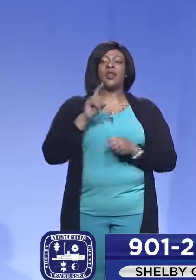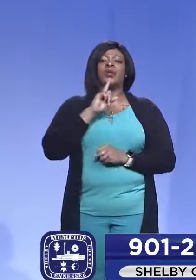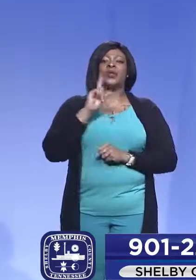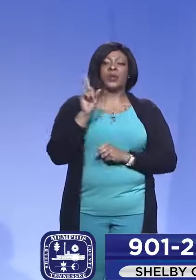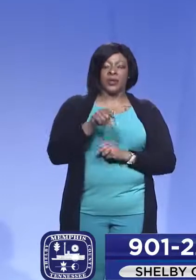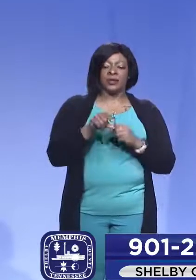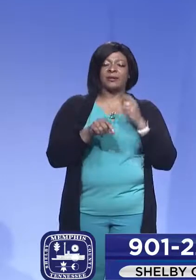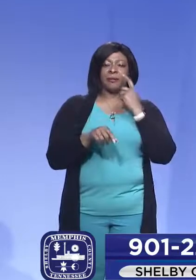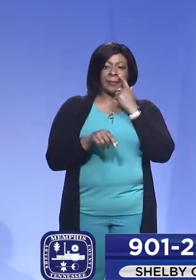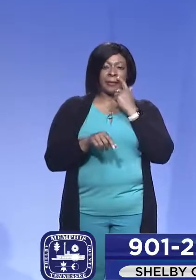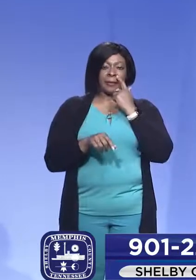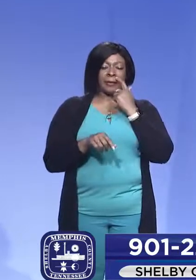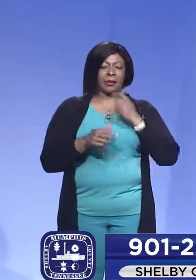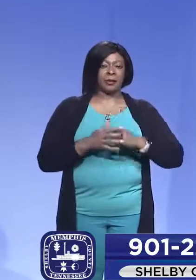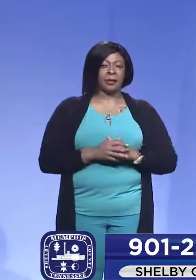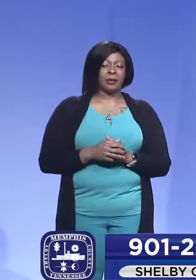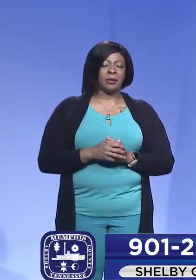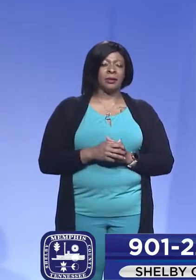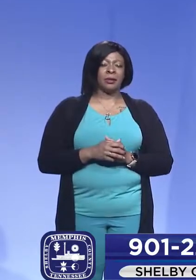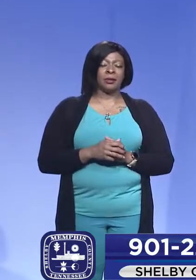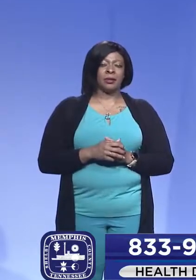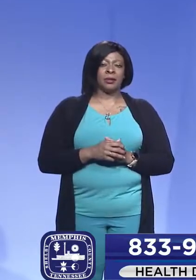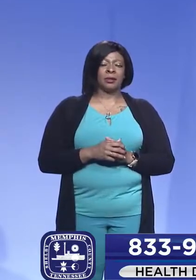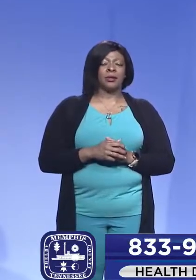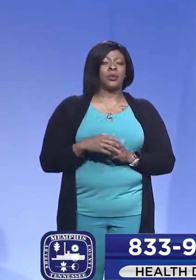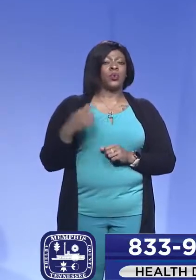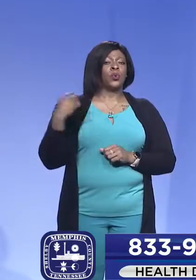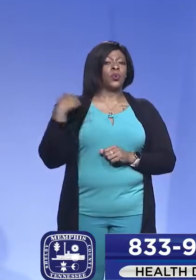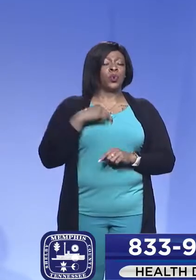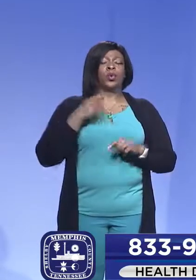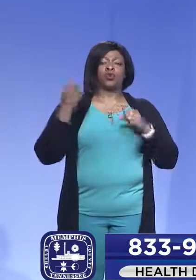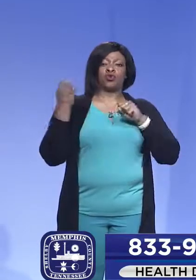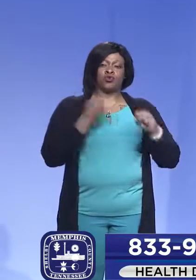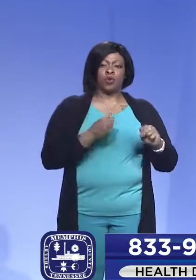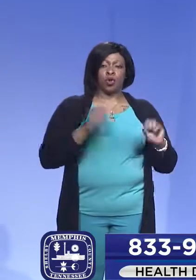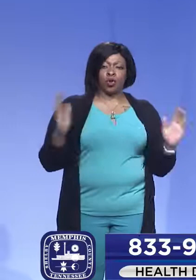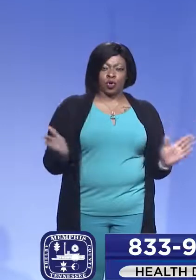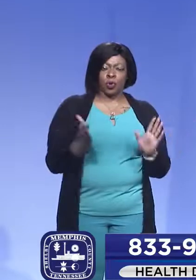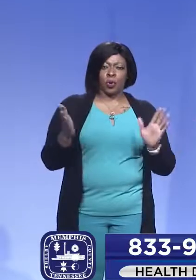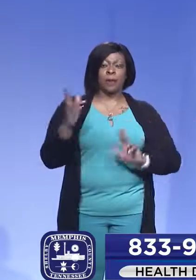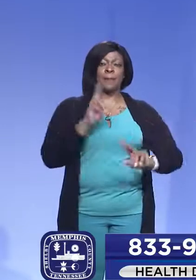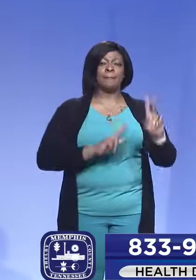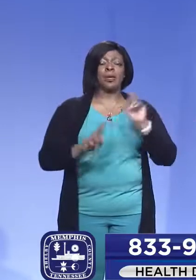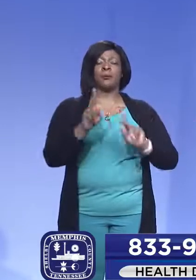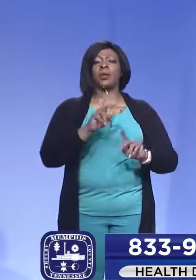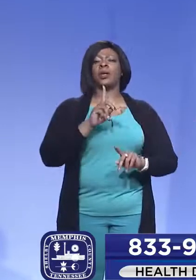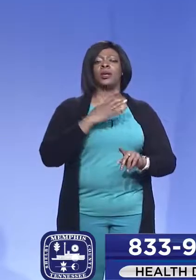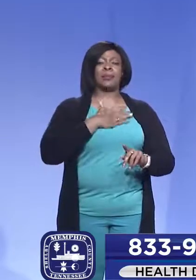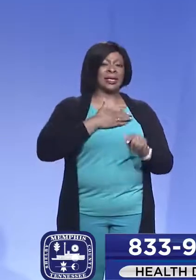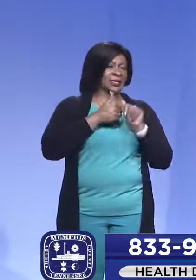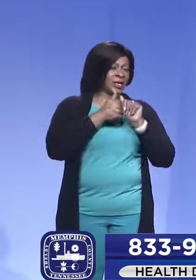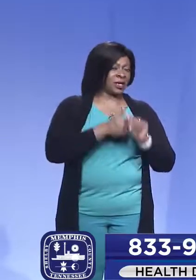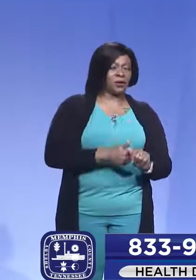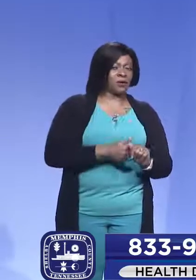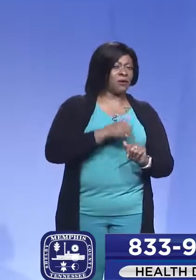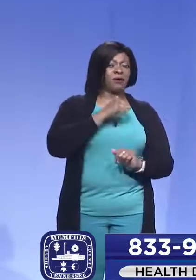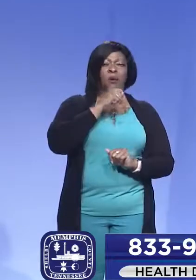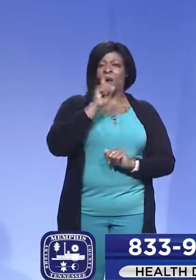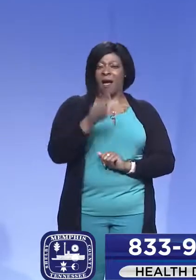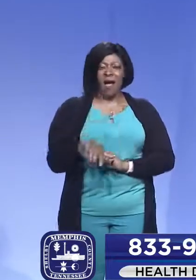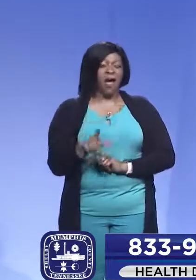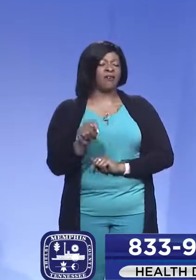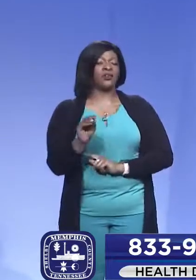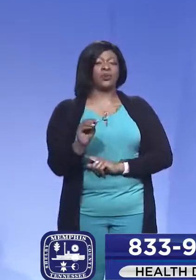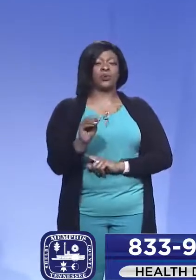directives. We are strongly encouraging that folk will adhere and that we do not have